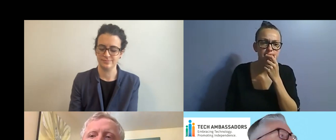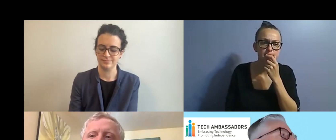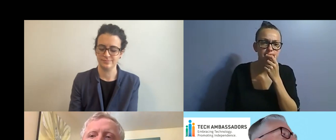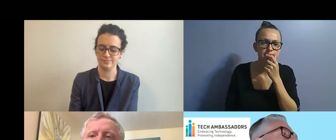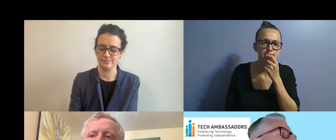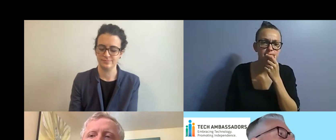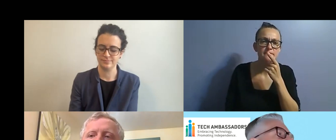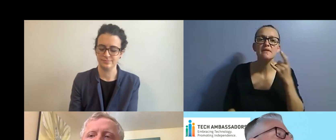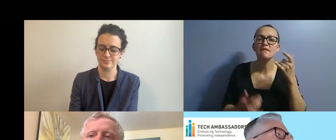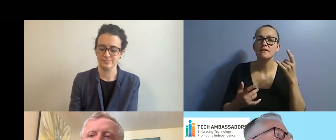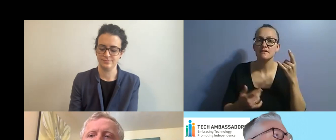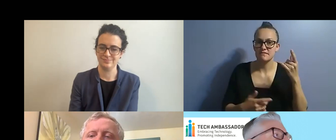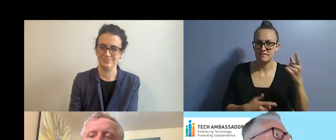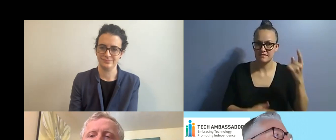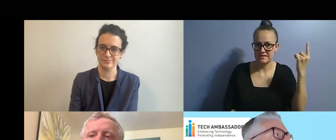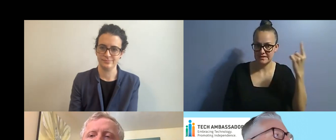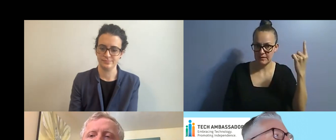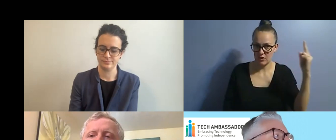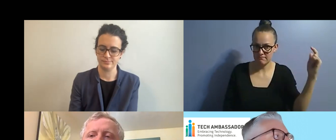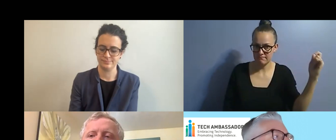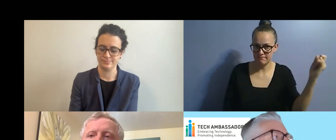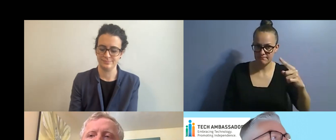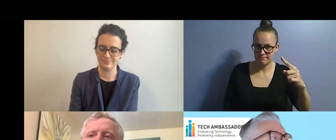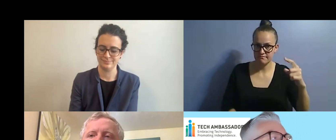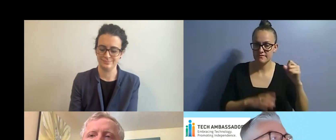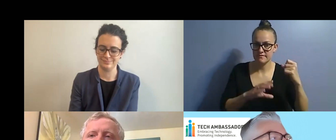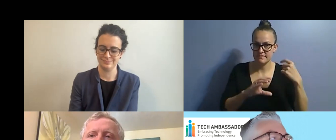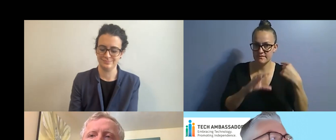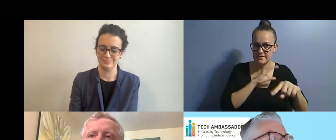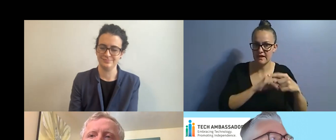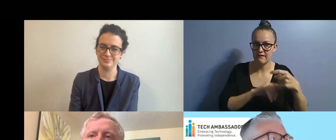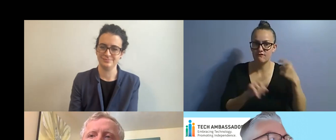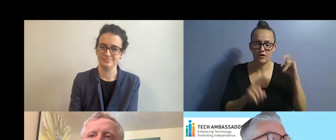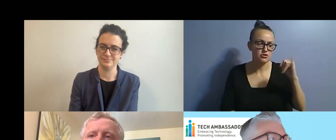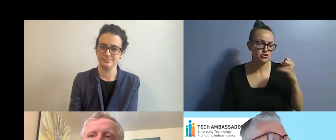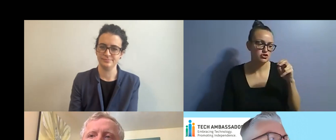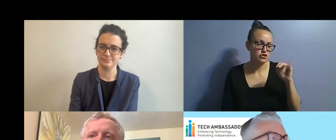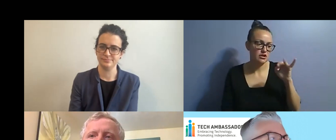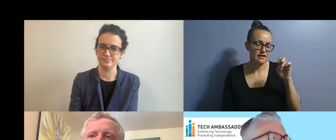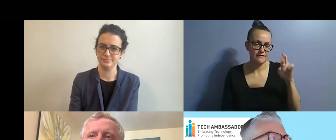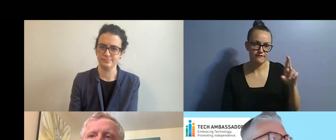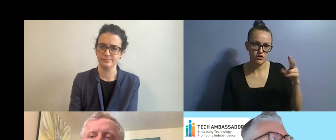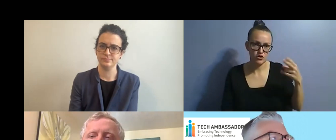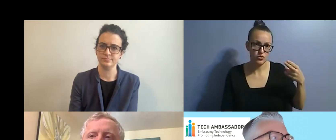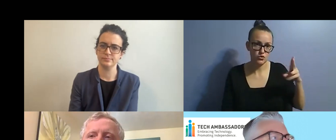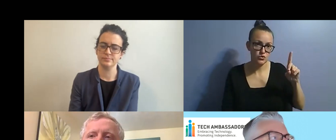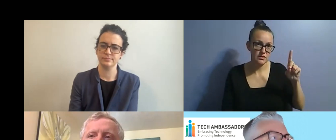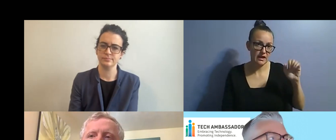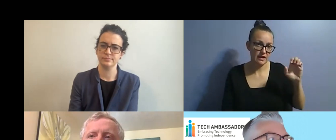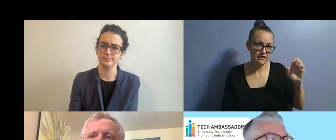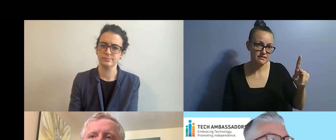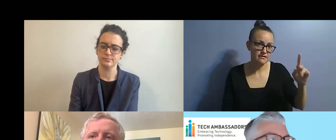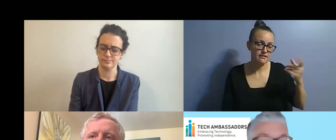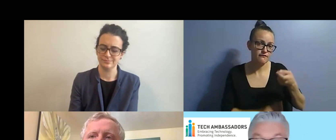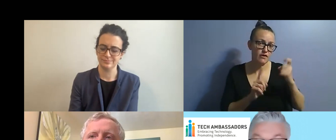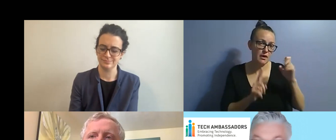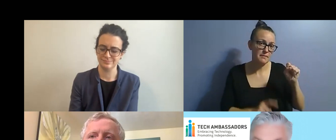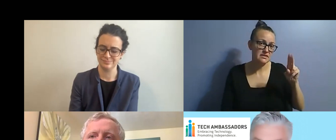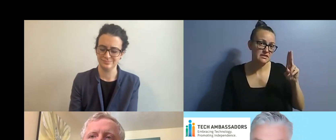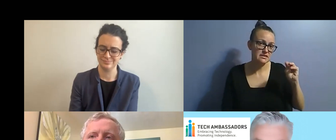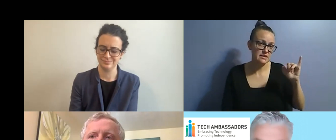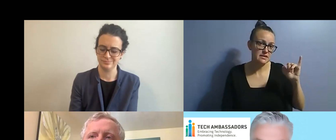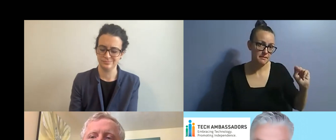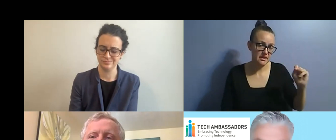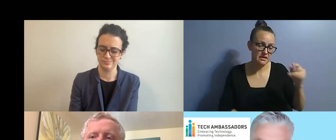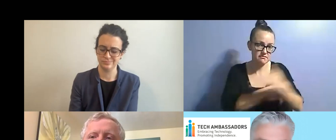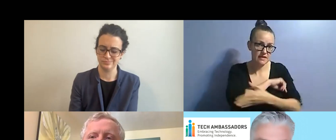Here is another question sent in by Jennifer Hudak from Summit County. How was your experience